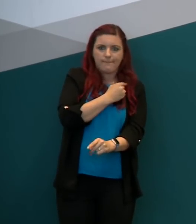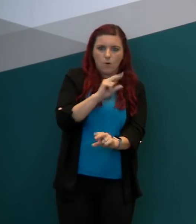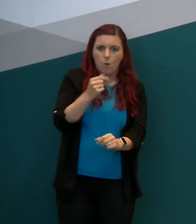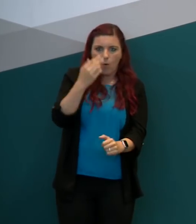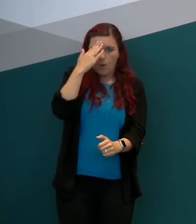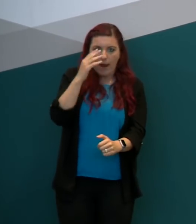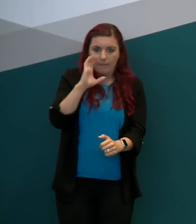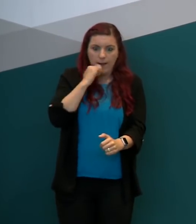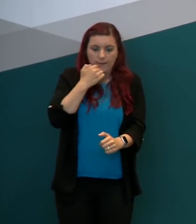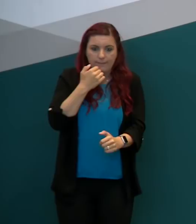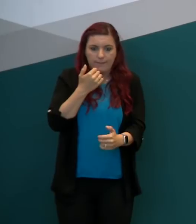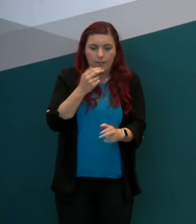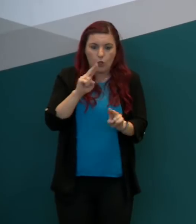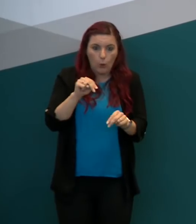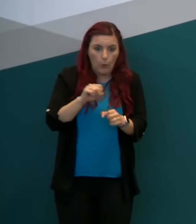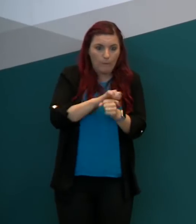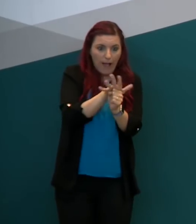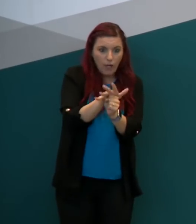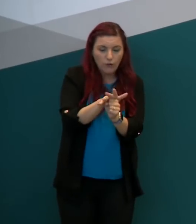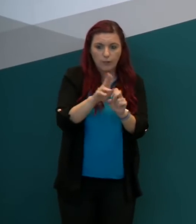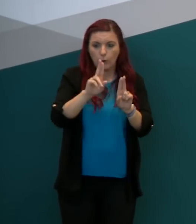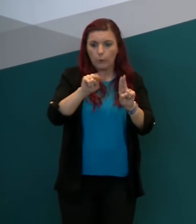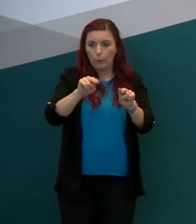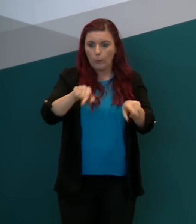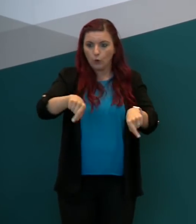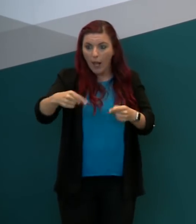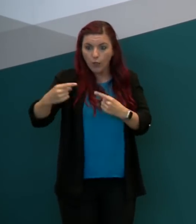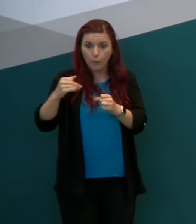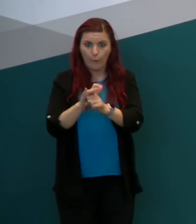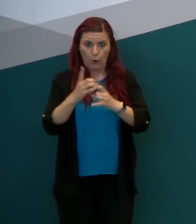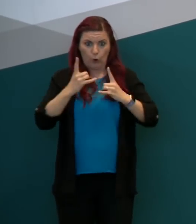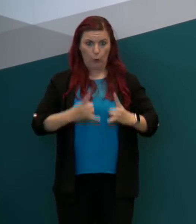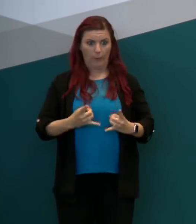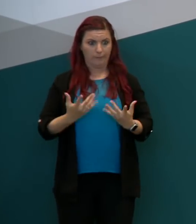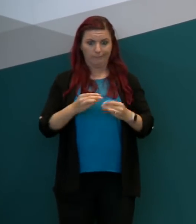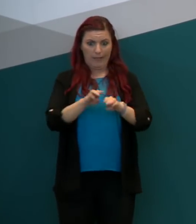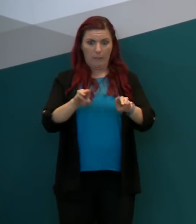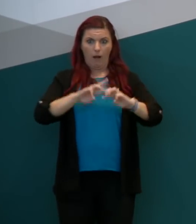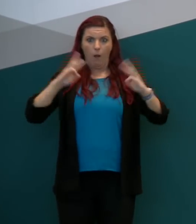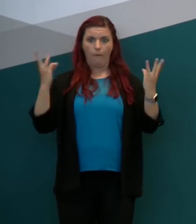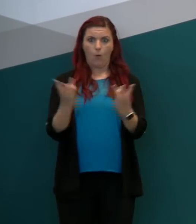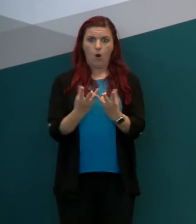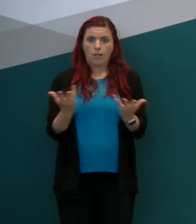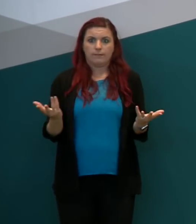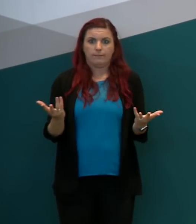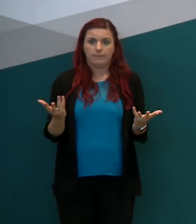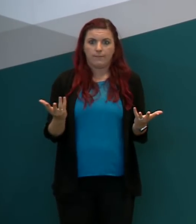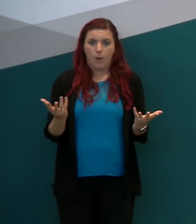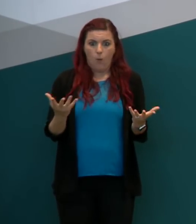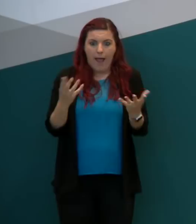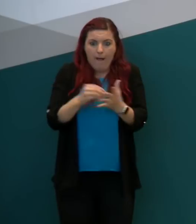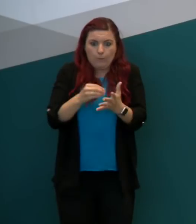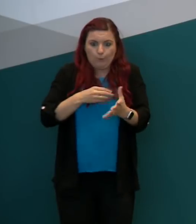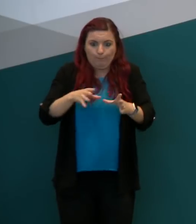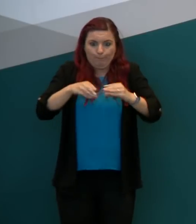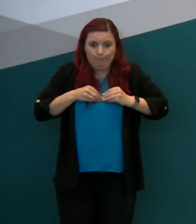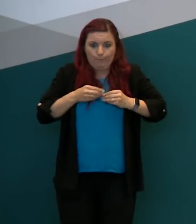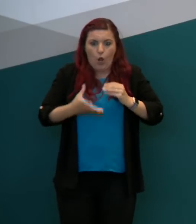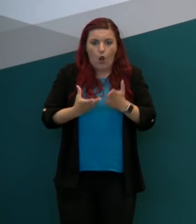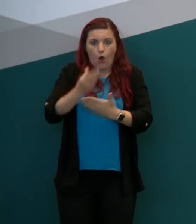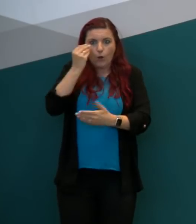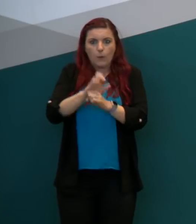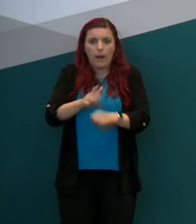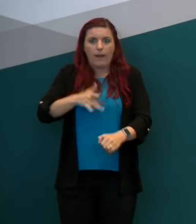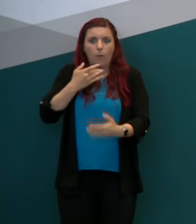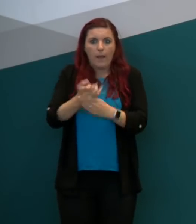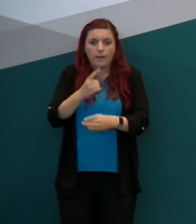new virus. It represents a new challenge for mankind and for humanity, and learning to live with it. And the challenges it poses is something